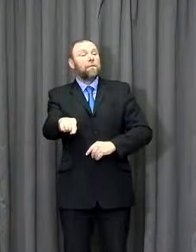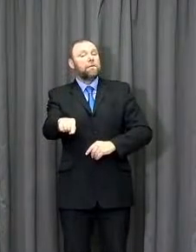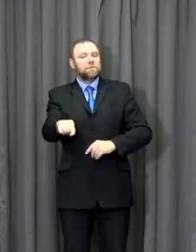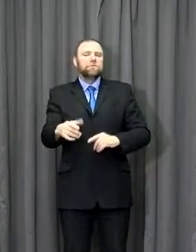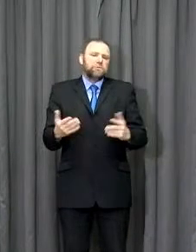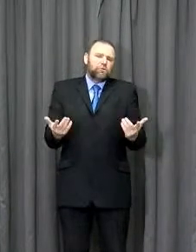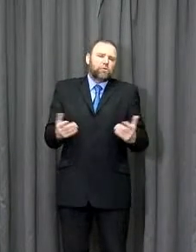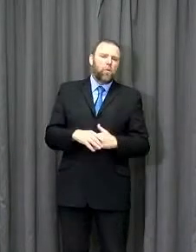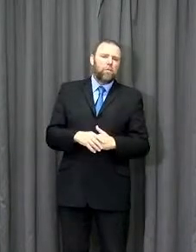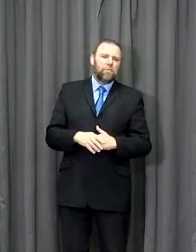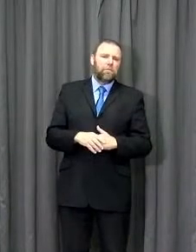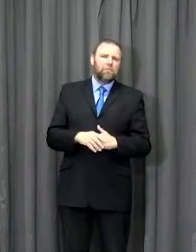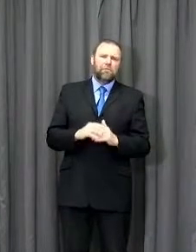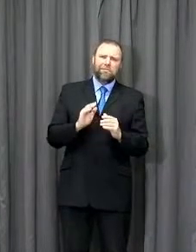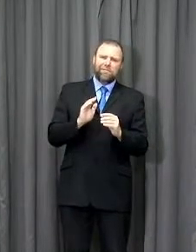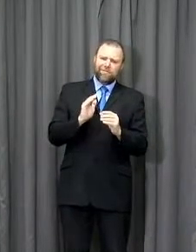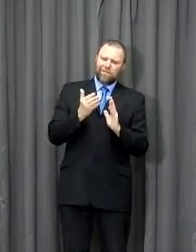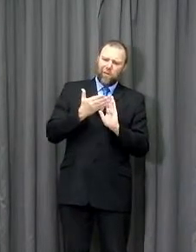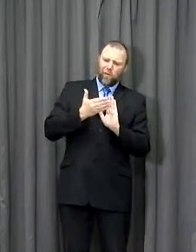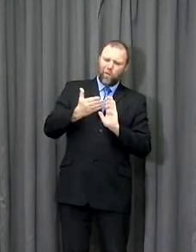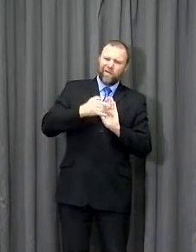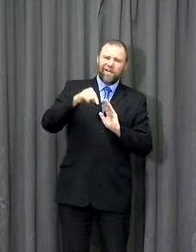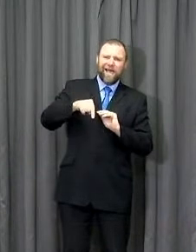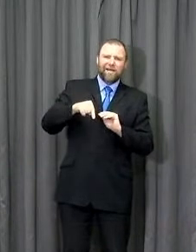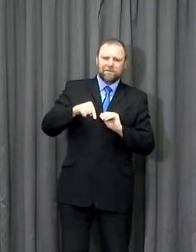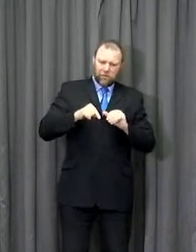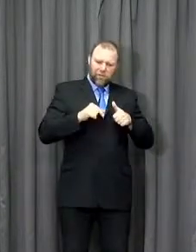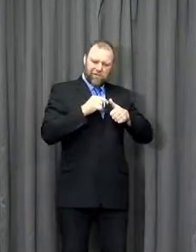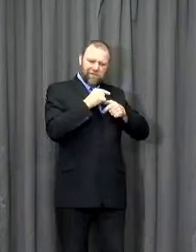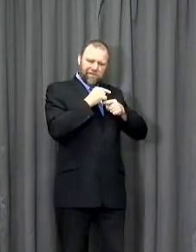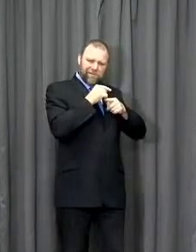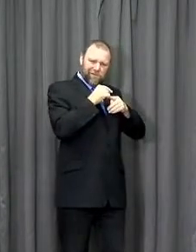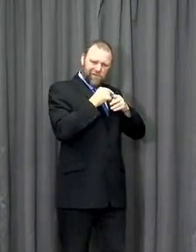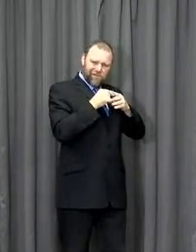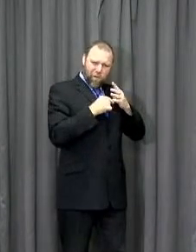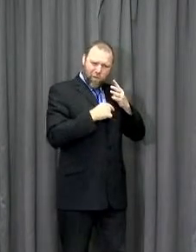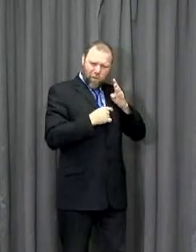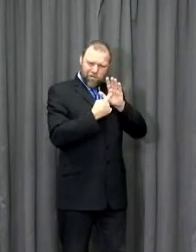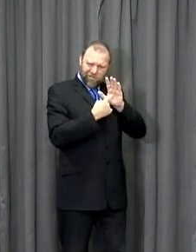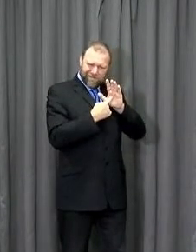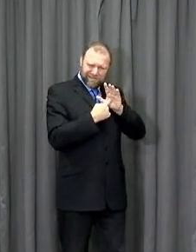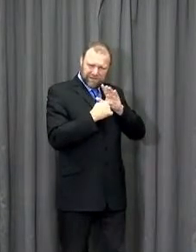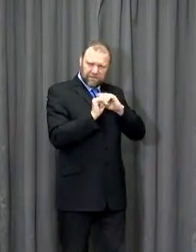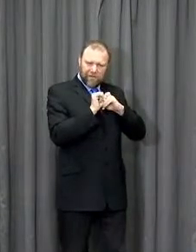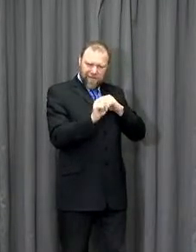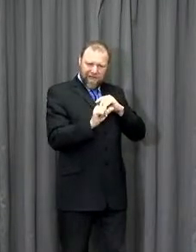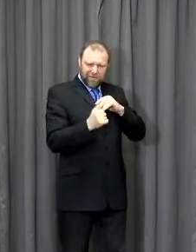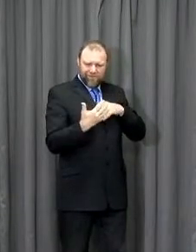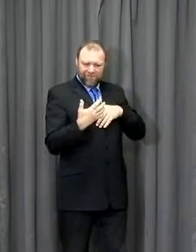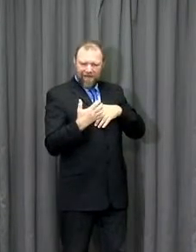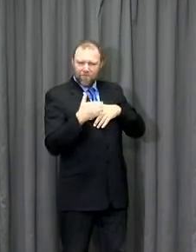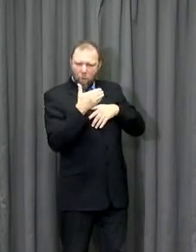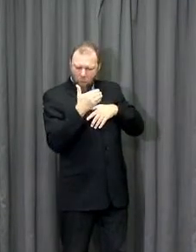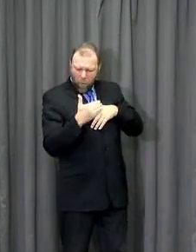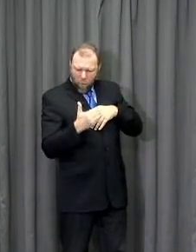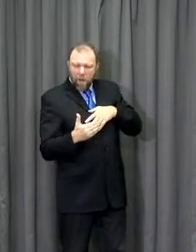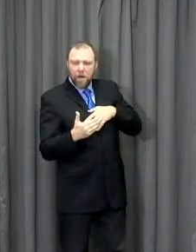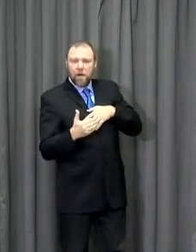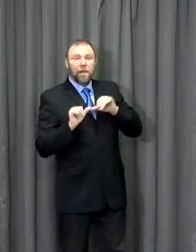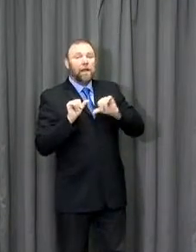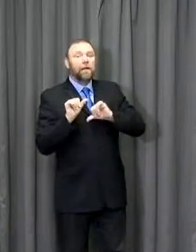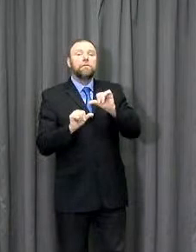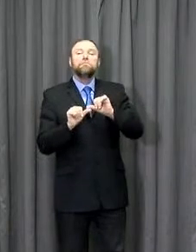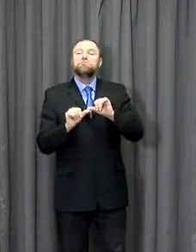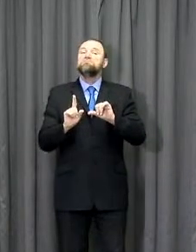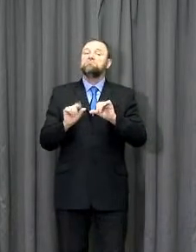that we will need to think after we've done the first 4, got through the first 9 group priority groups, where we go and